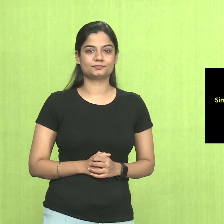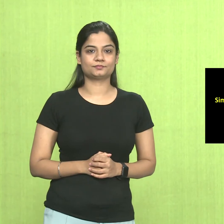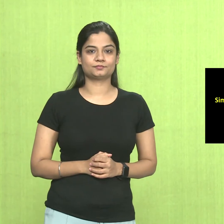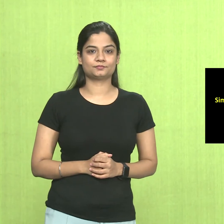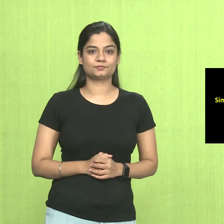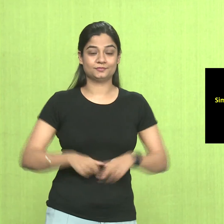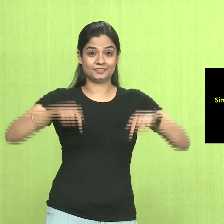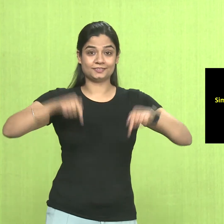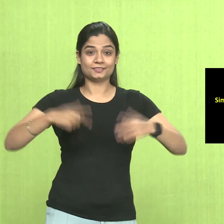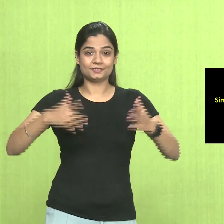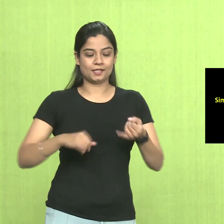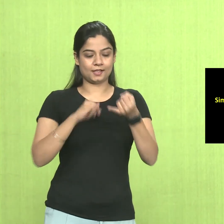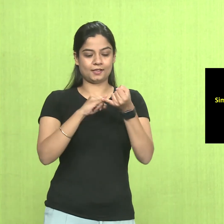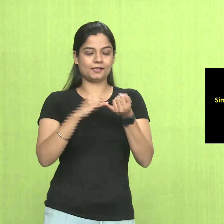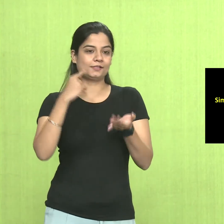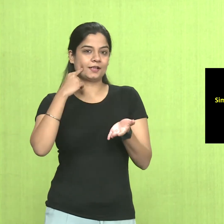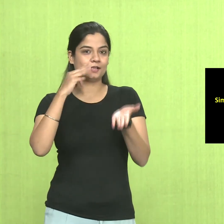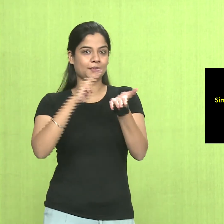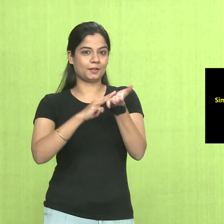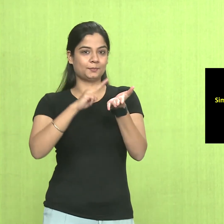Now let's come to the second one, simmering.